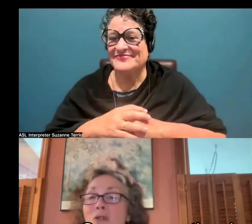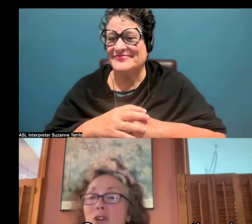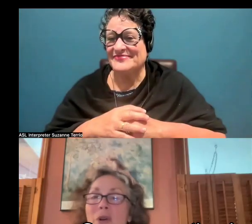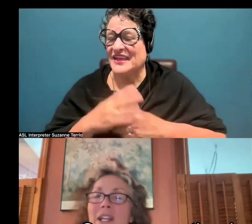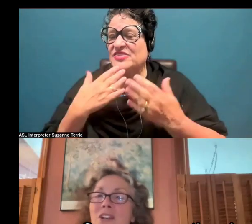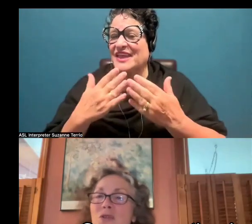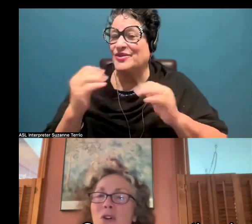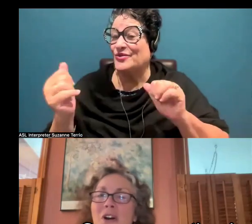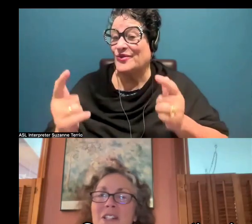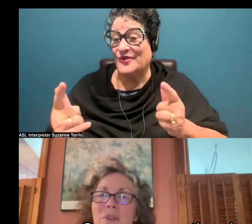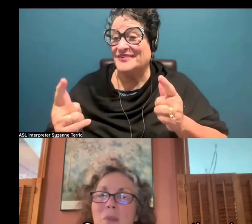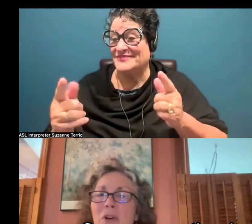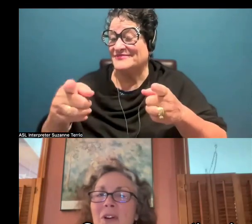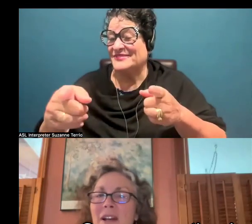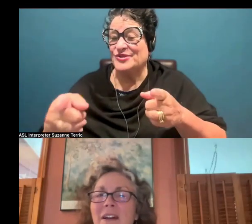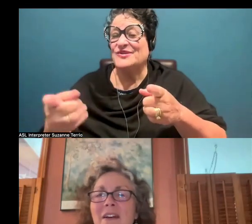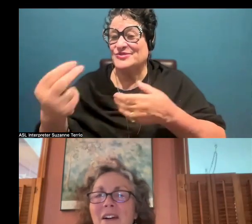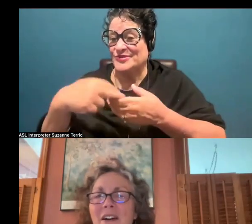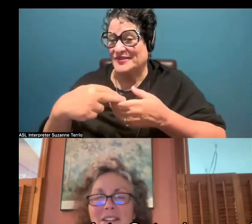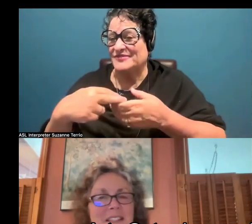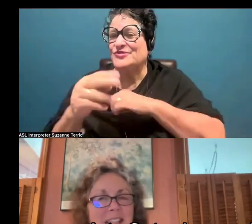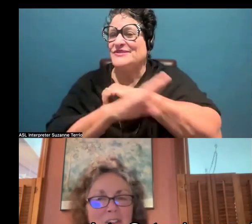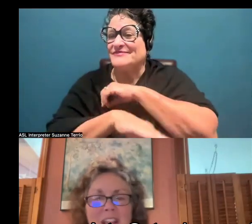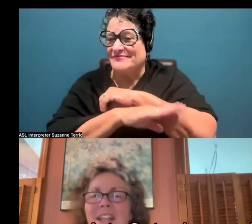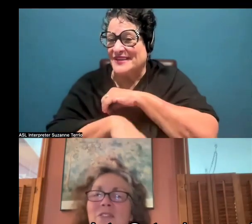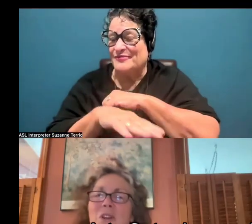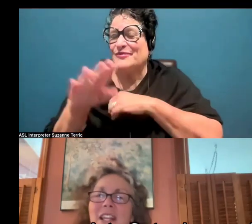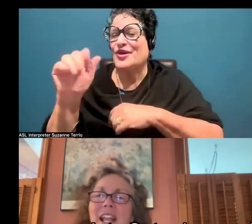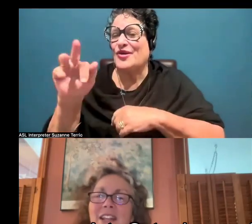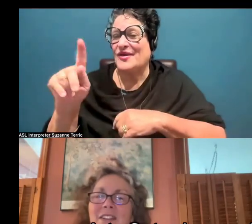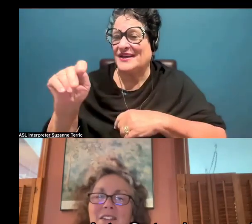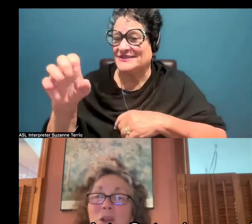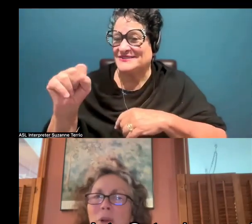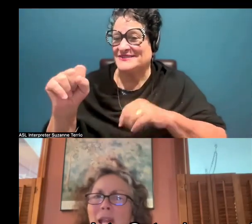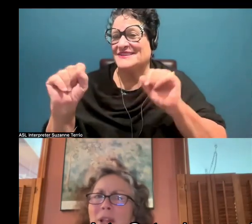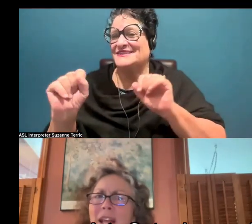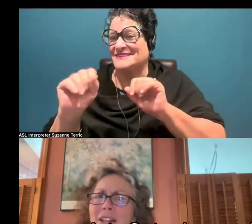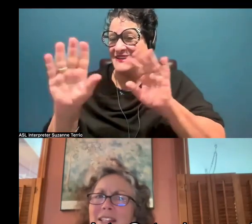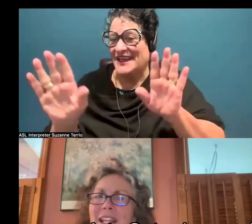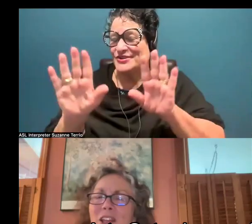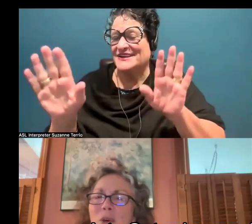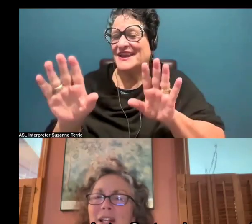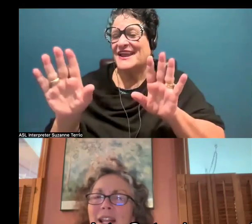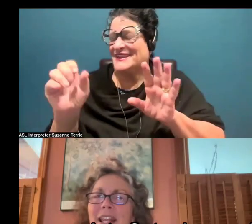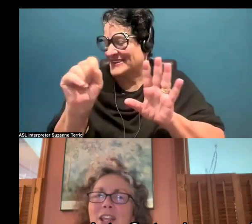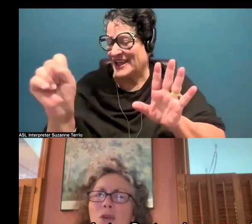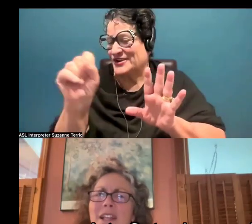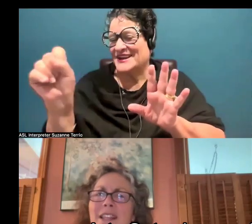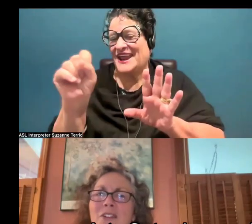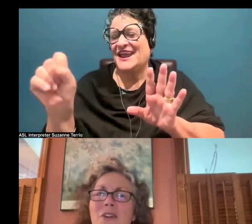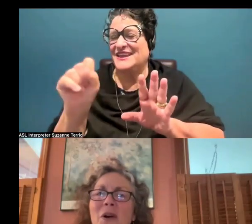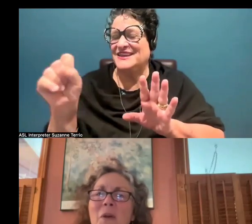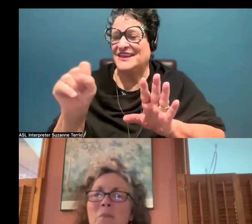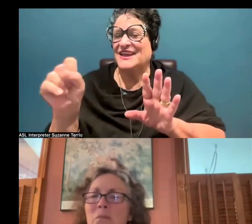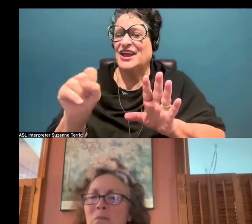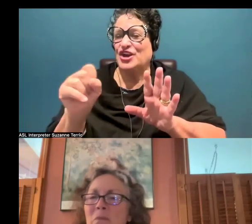thank you all for joining us for our September Arts Saturday reading and Q&A, but I didn't see any cues out